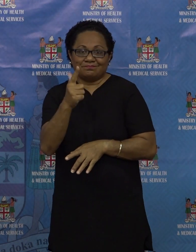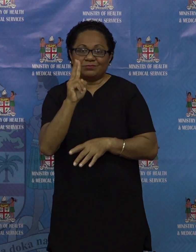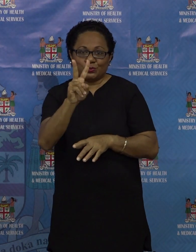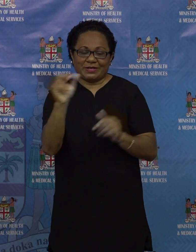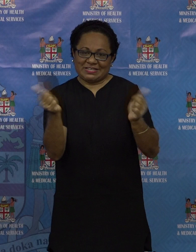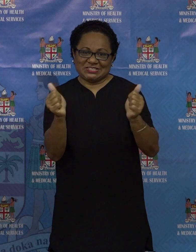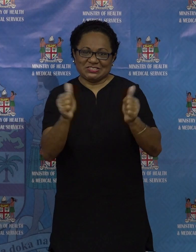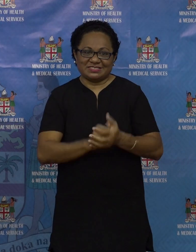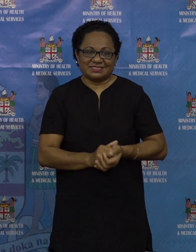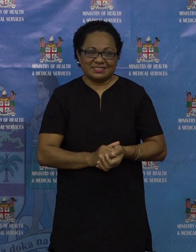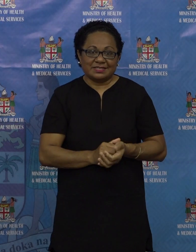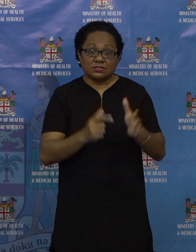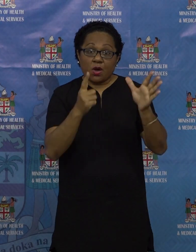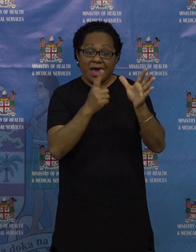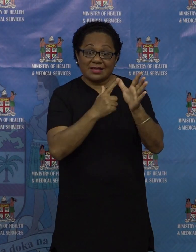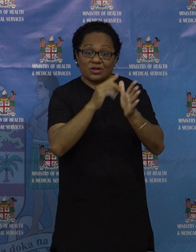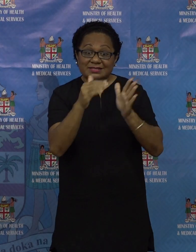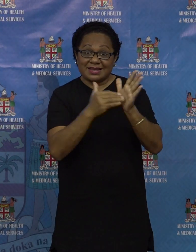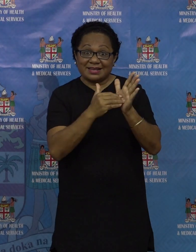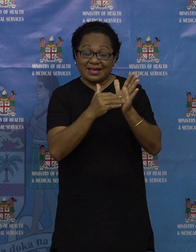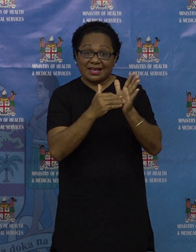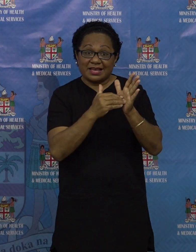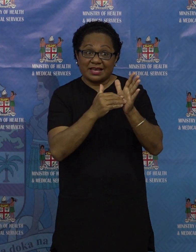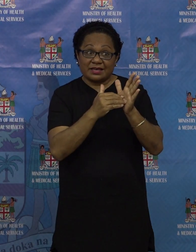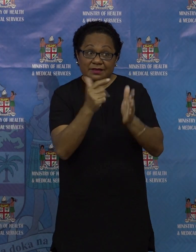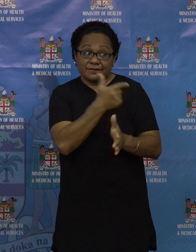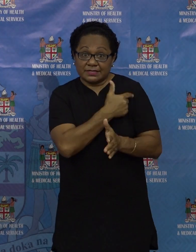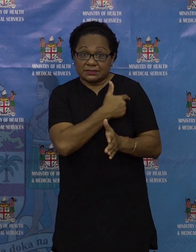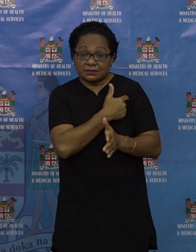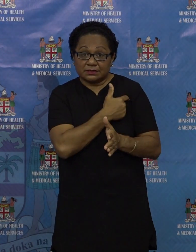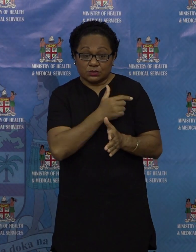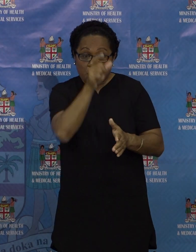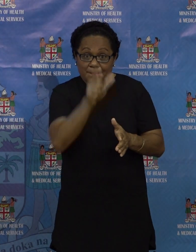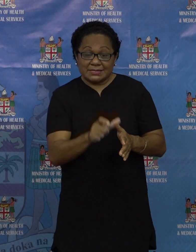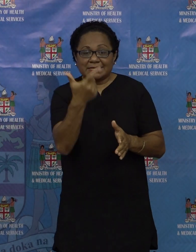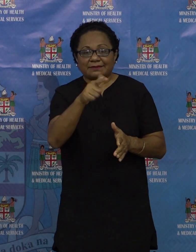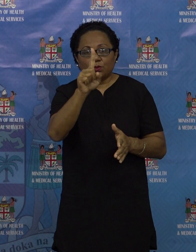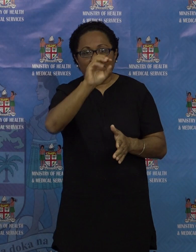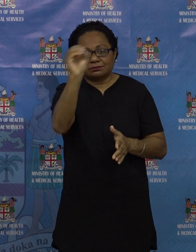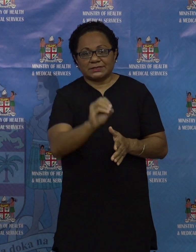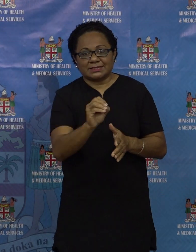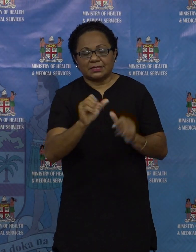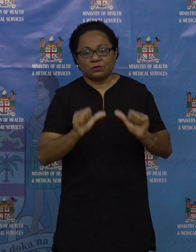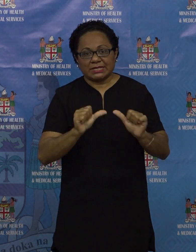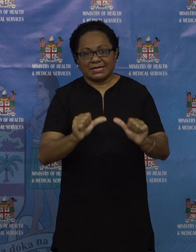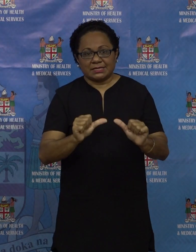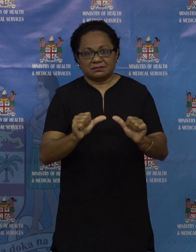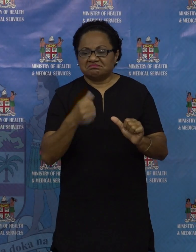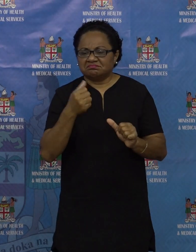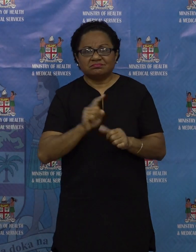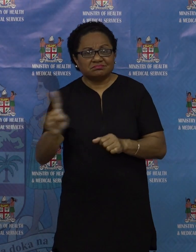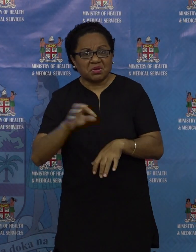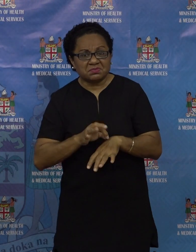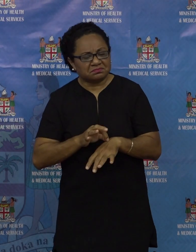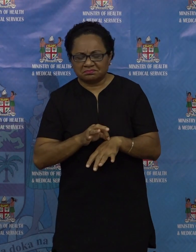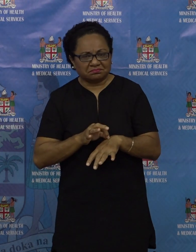After one dose of AstraZeneca's vaccine, a person is provided 71% protection from being severely ill or hospitalized. And this